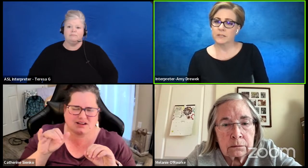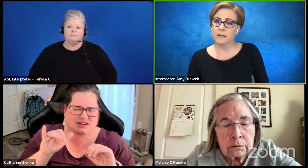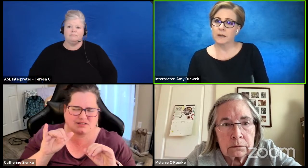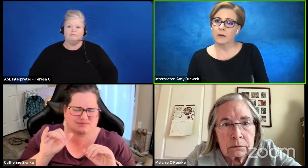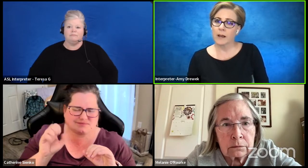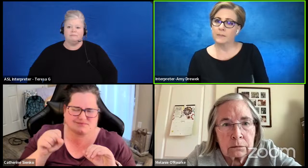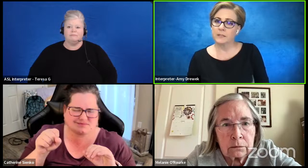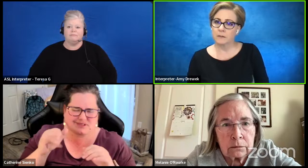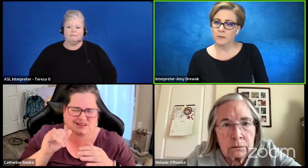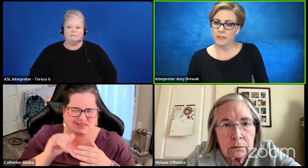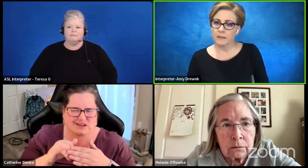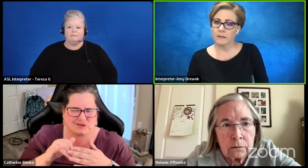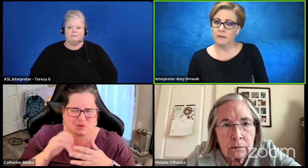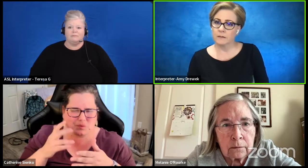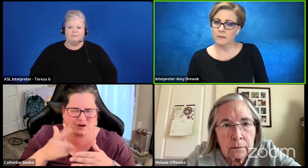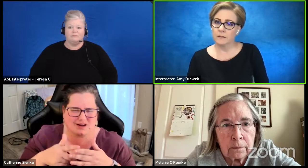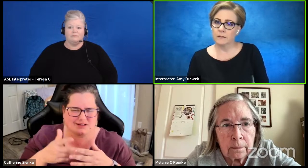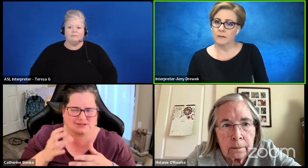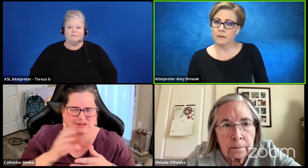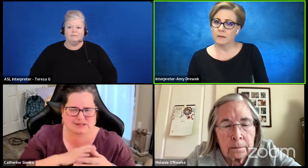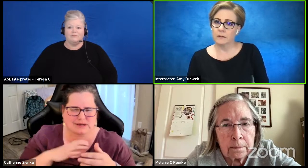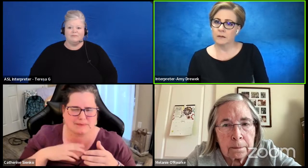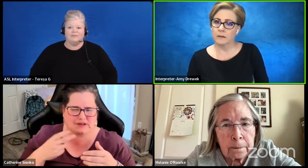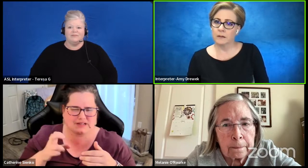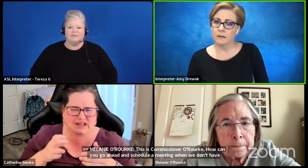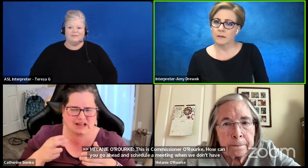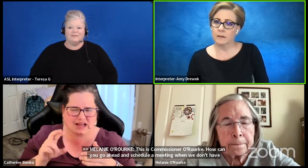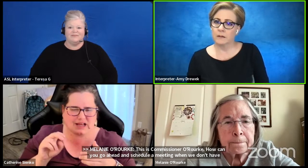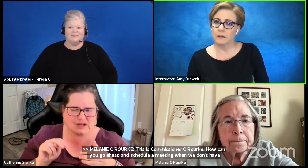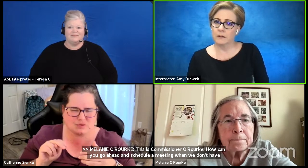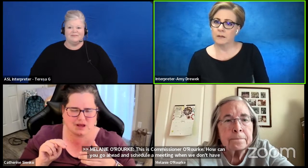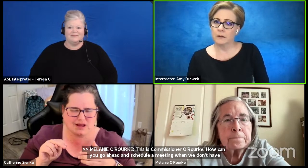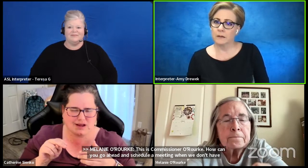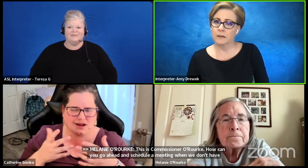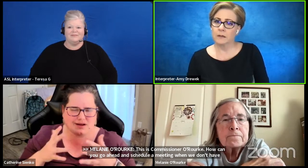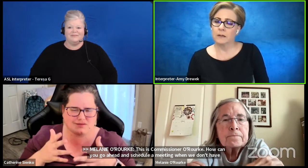This is Commissioner Cienko. Absolutely.